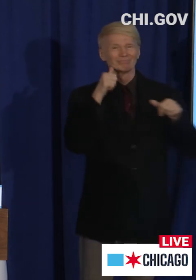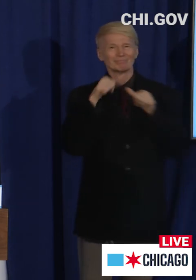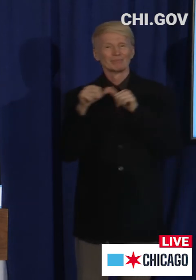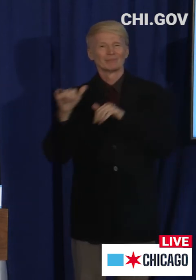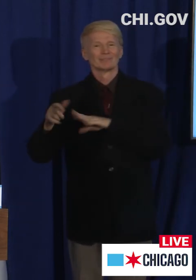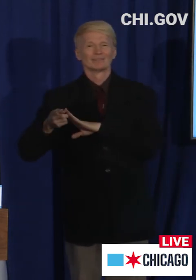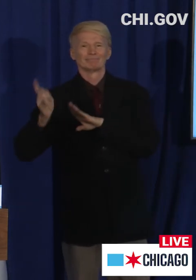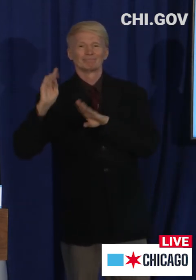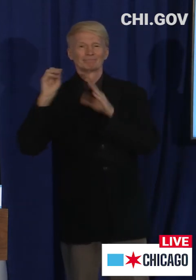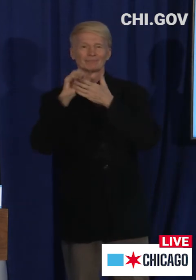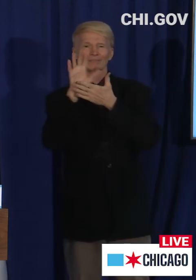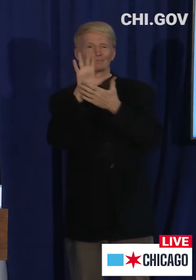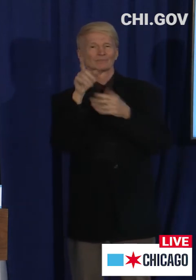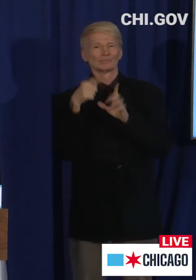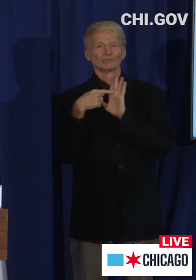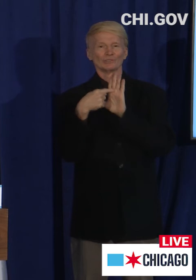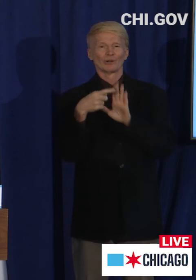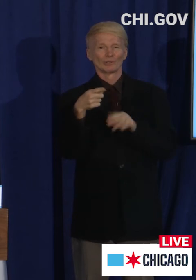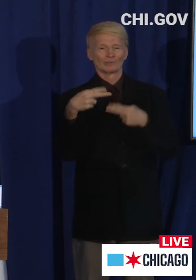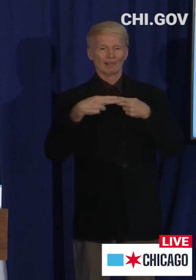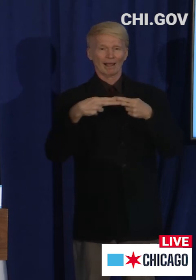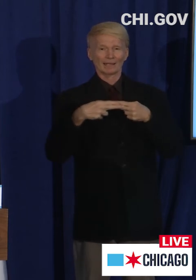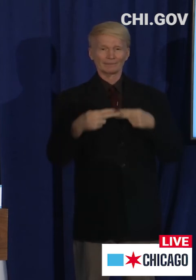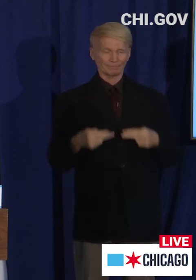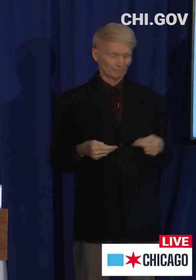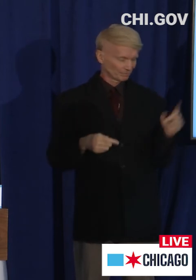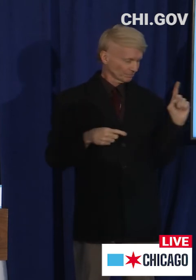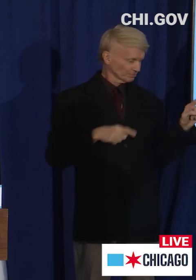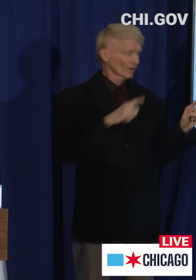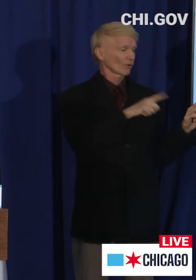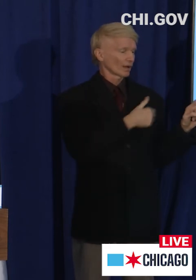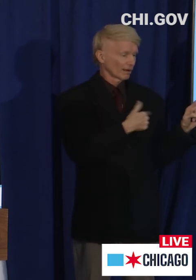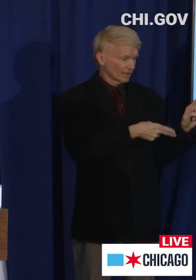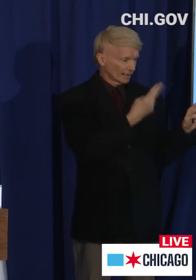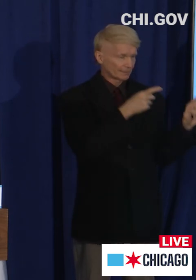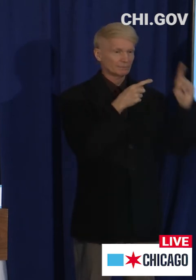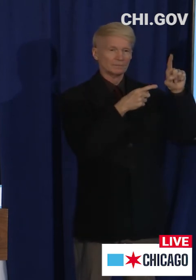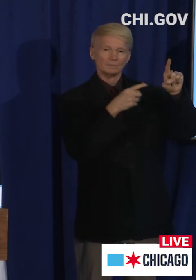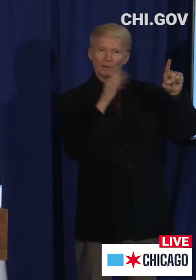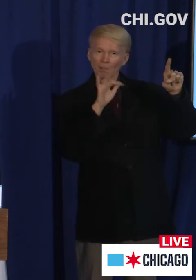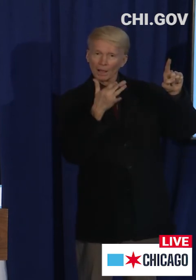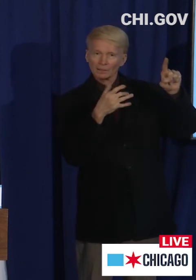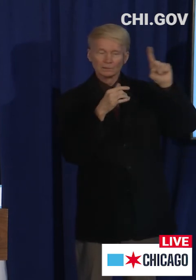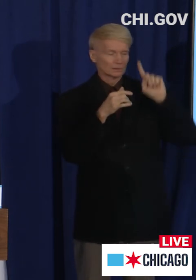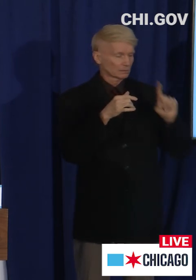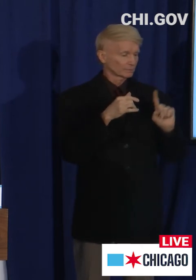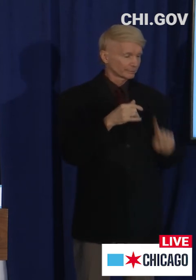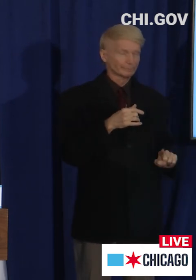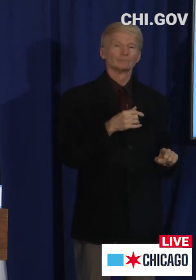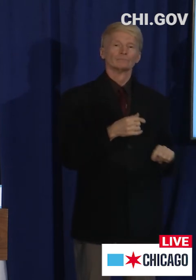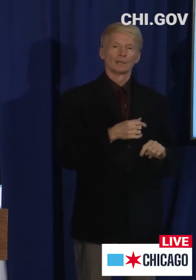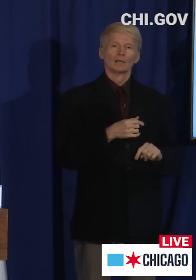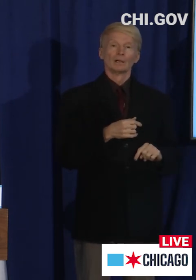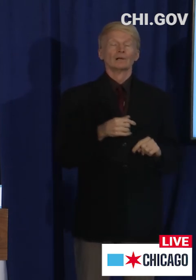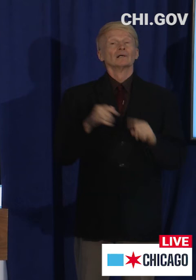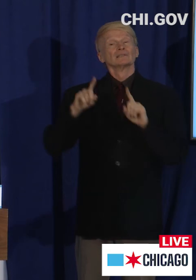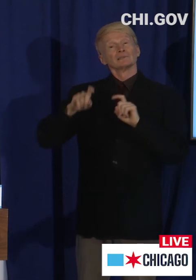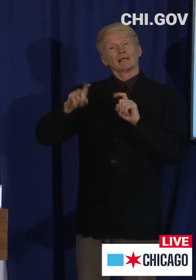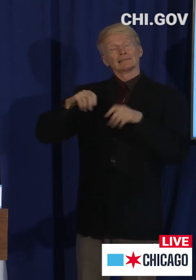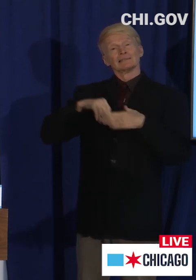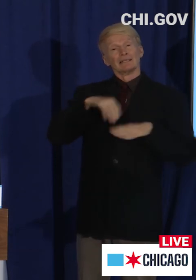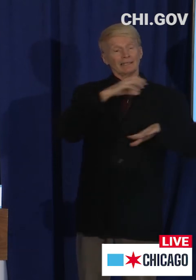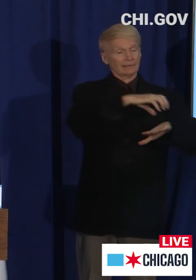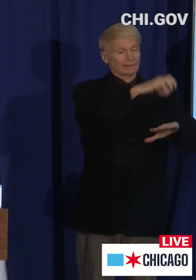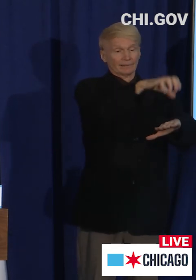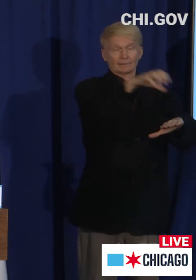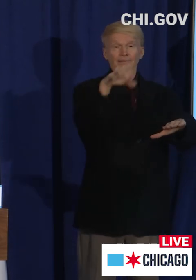which are the zip codes where we are seeing surging positivity or surging cases? Separately from the community-based testing, we do a lot